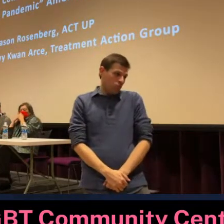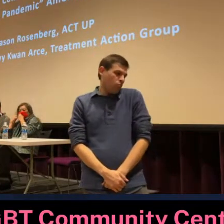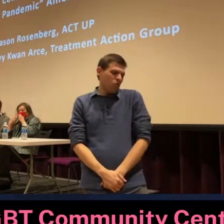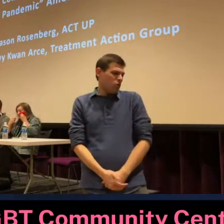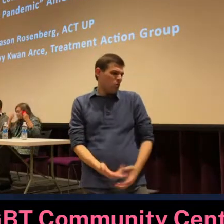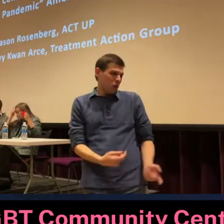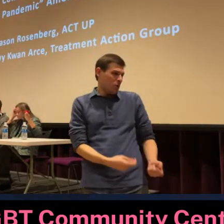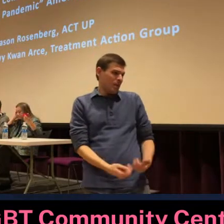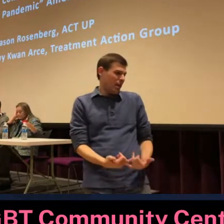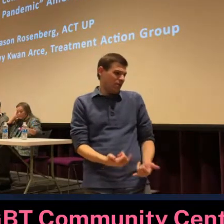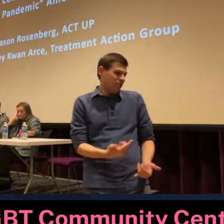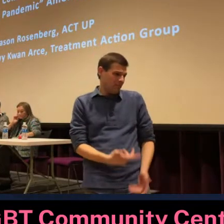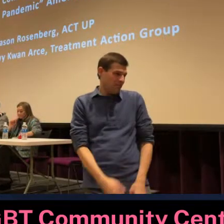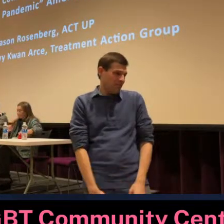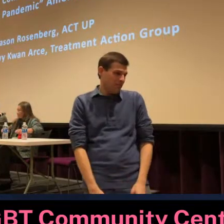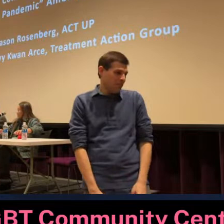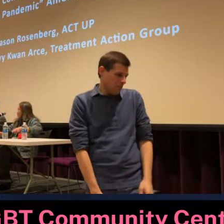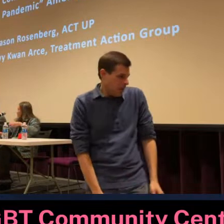And I'll say take it away.